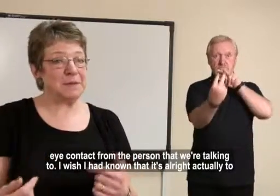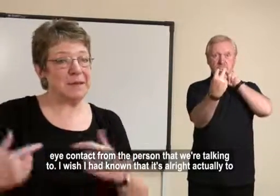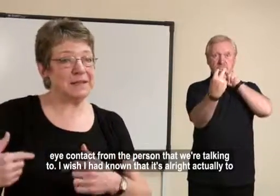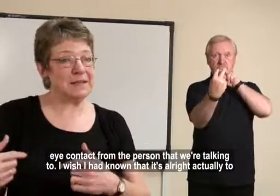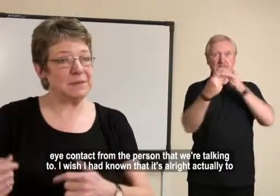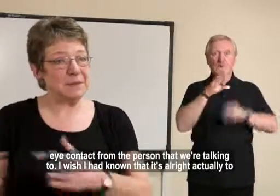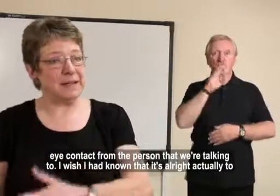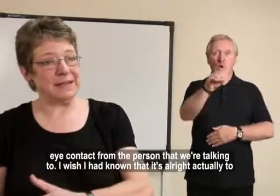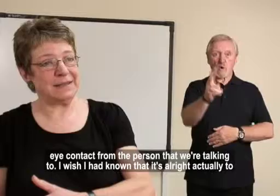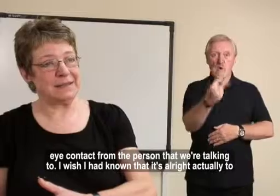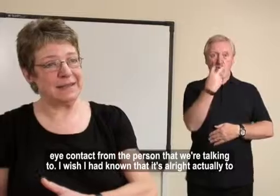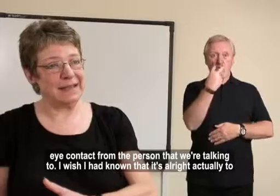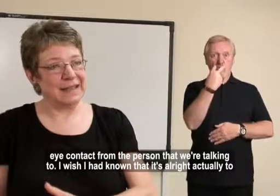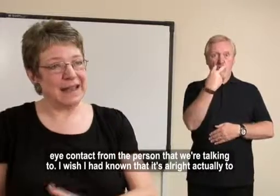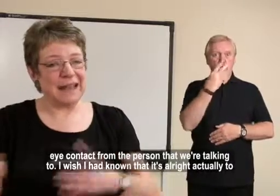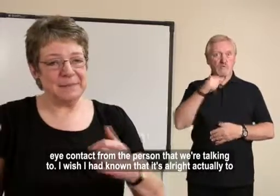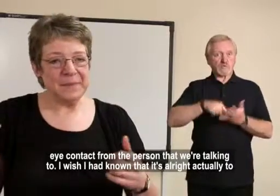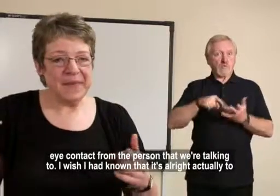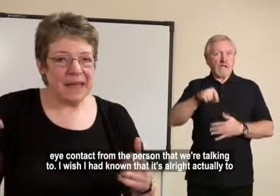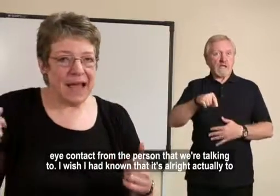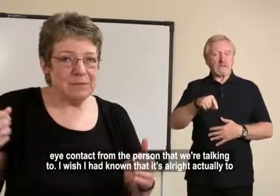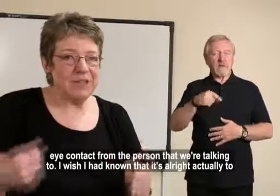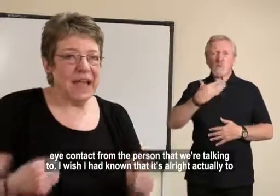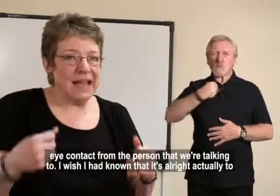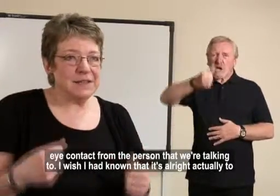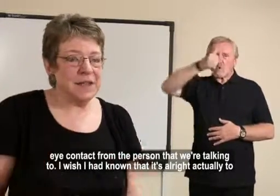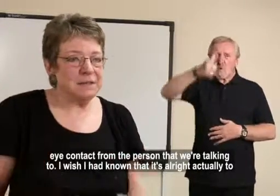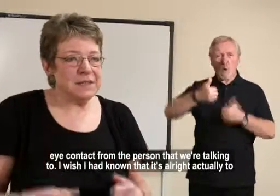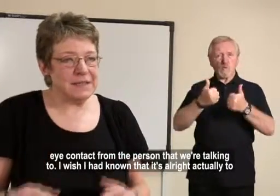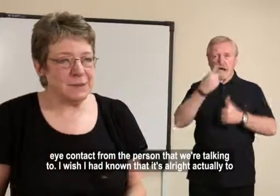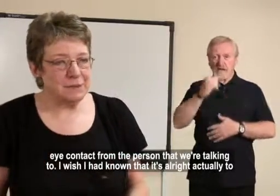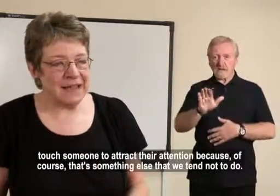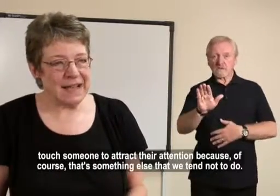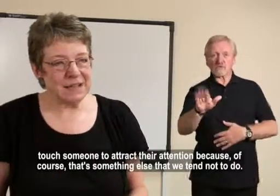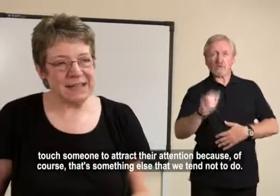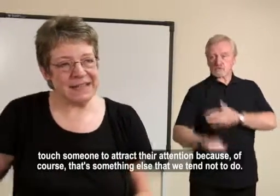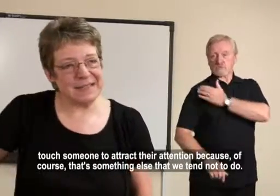contact from the person that we're talking to. I